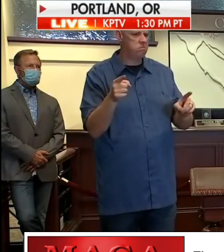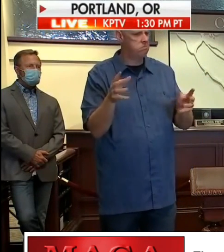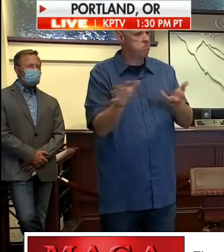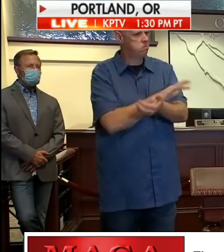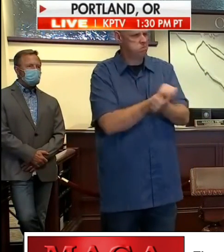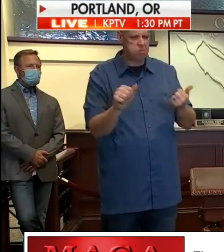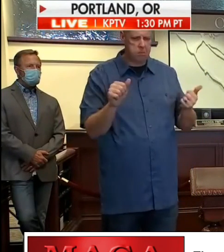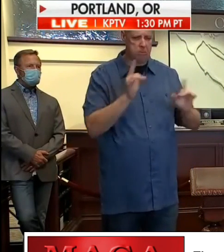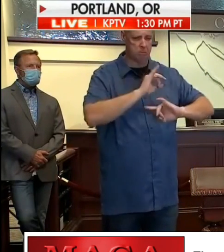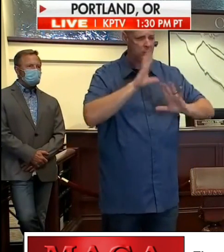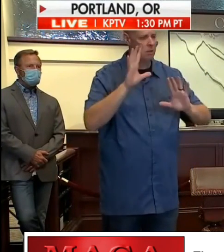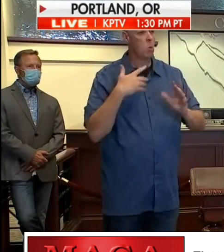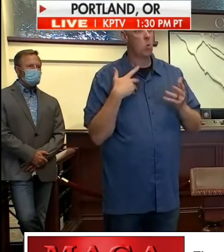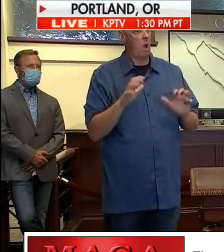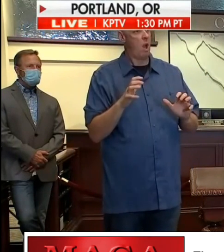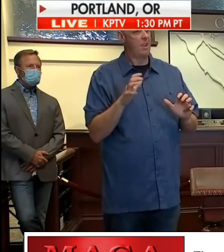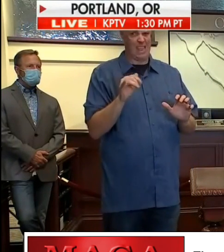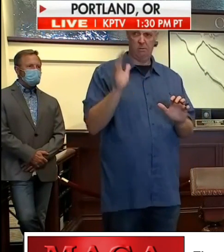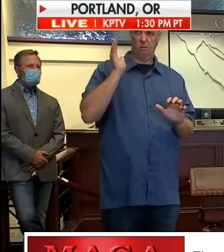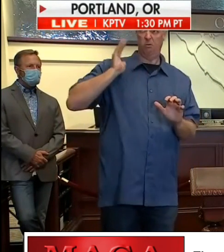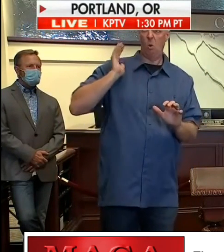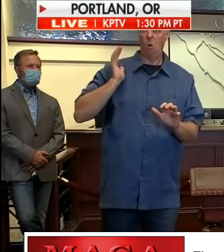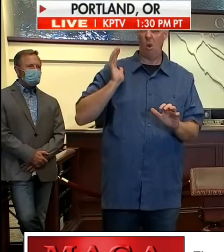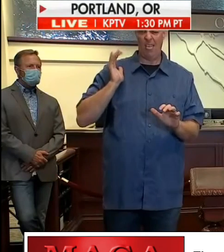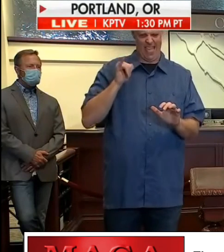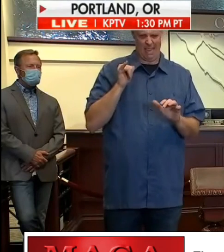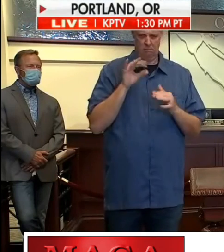And that's the kind of